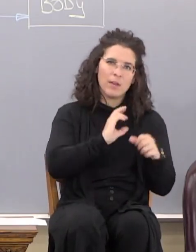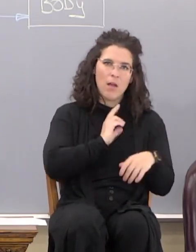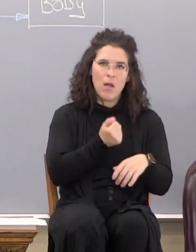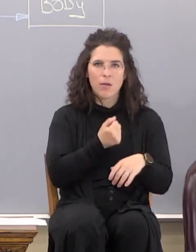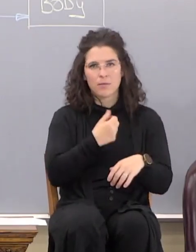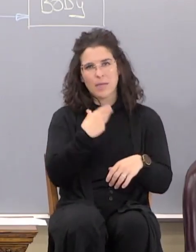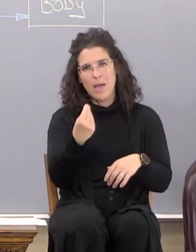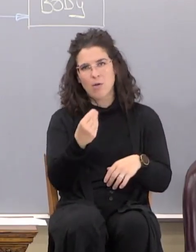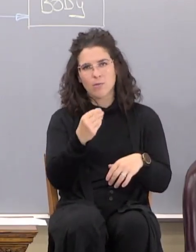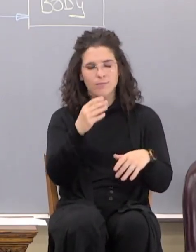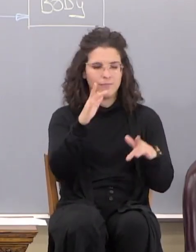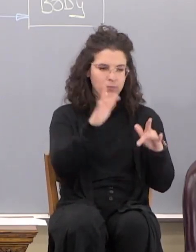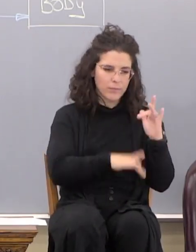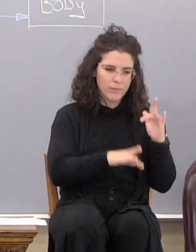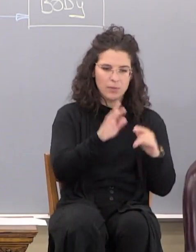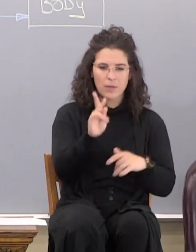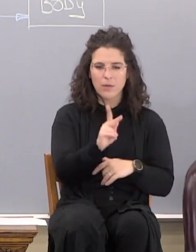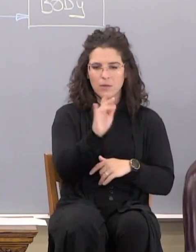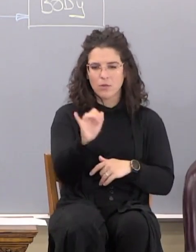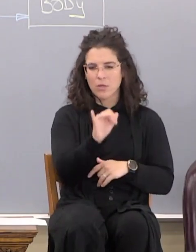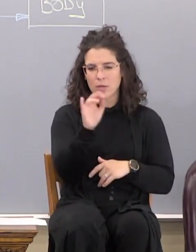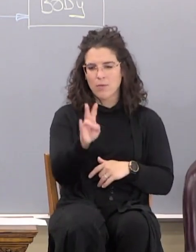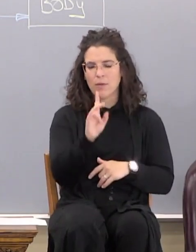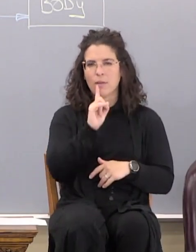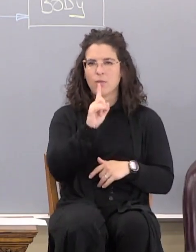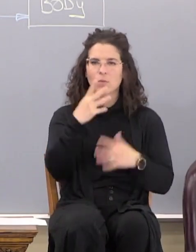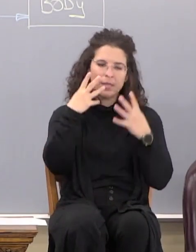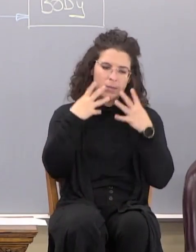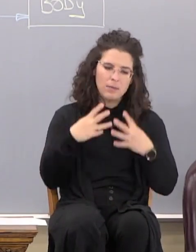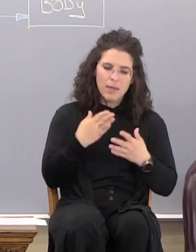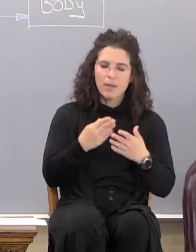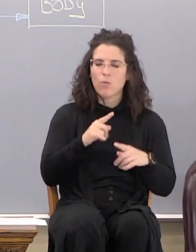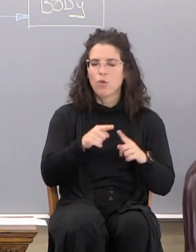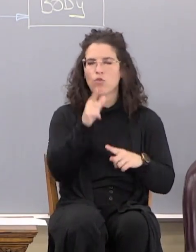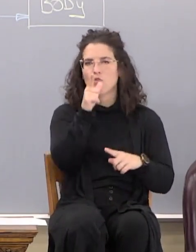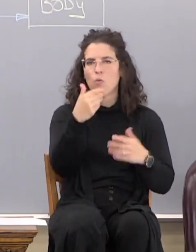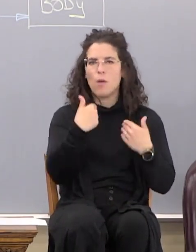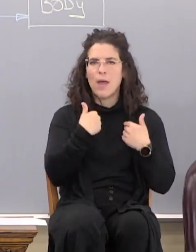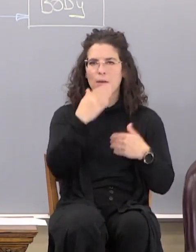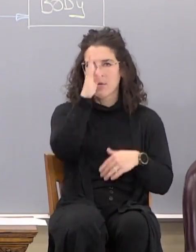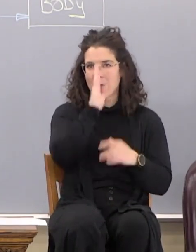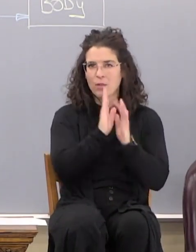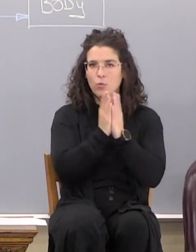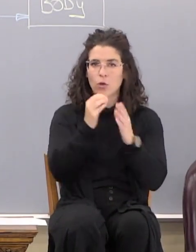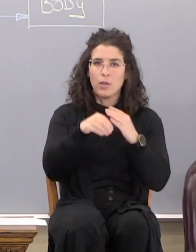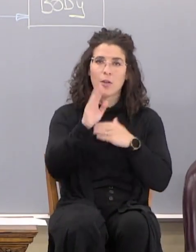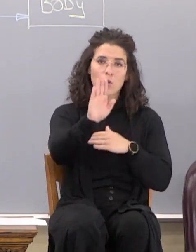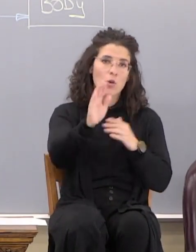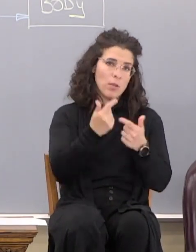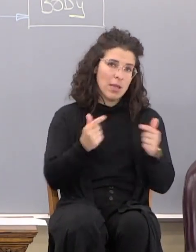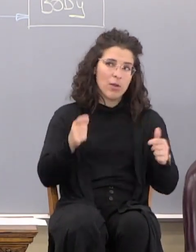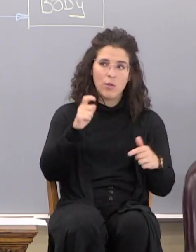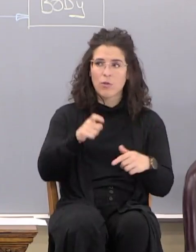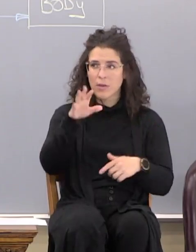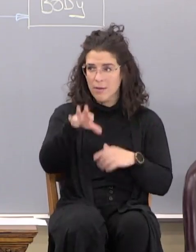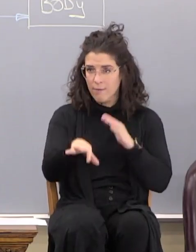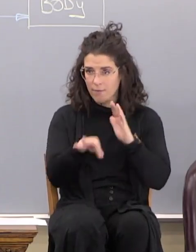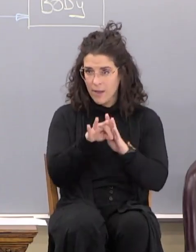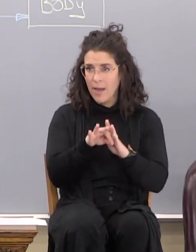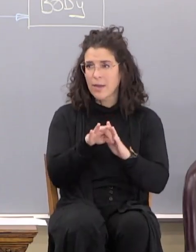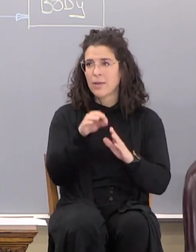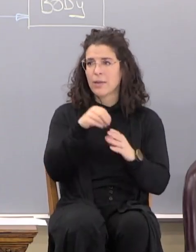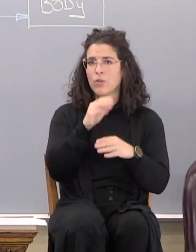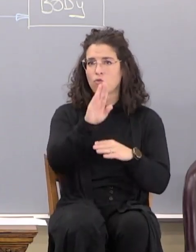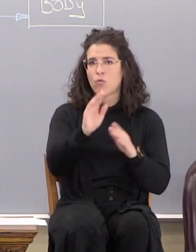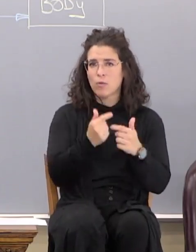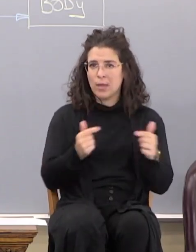Bible. And that's a sad thing. When you don't have God's word in your language, then you need to seek God's word in your language and the